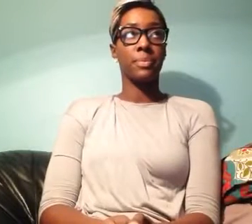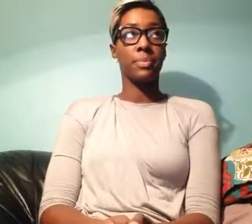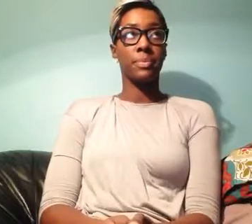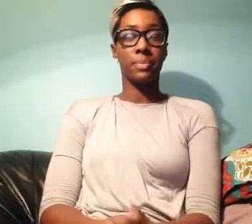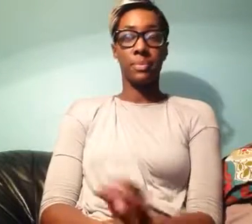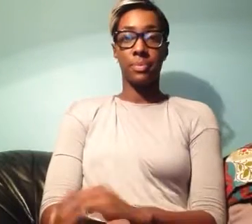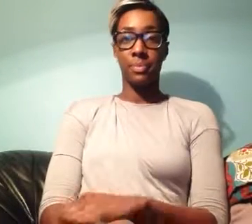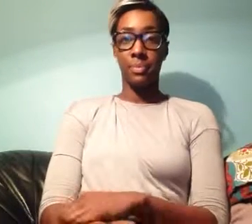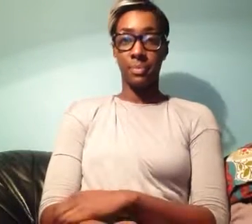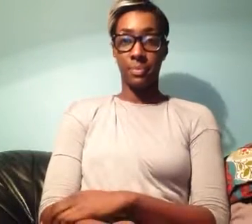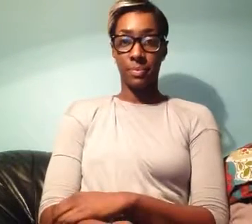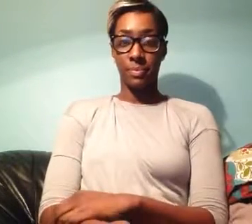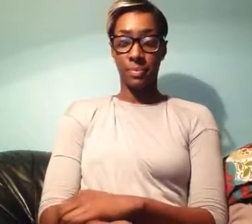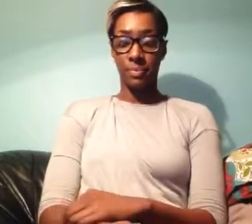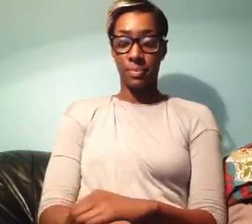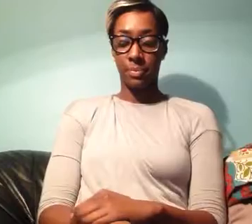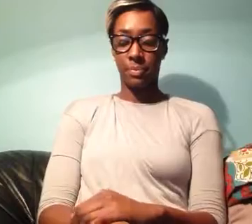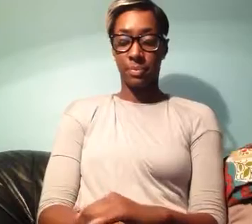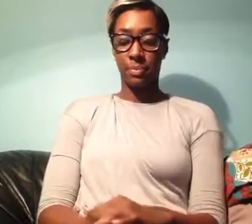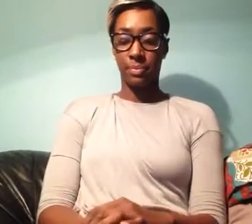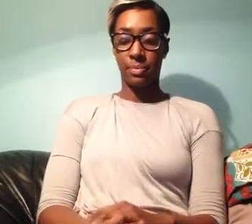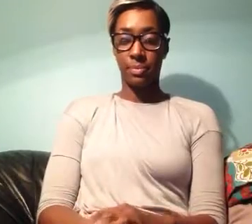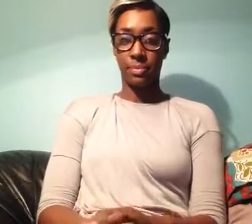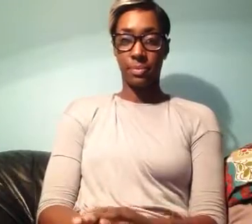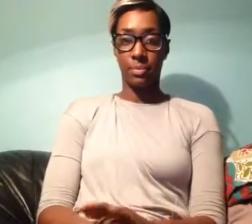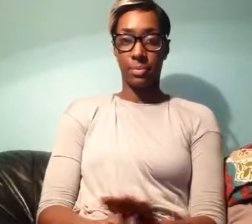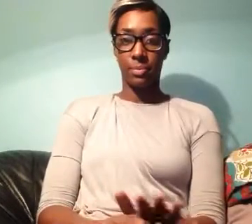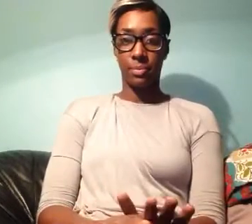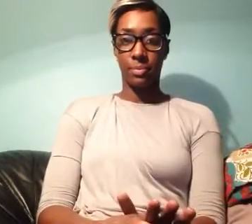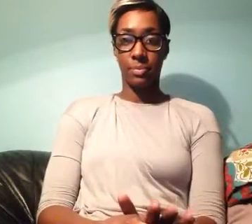Big grandma wasn't fat, she was just big.